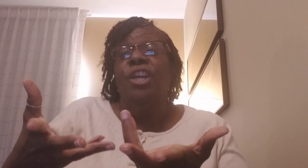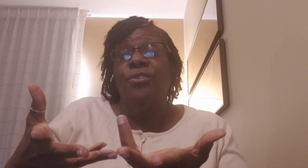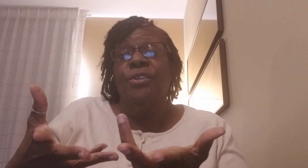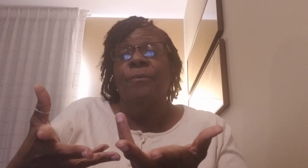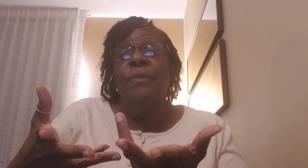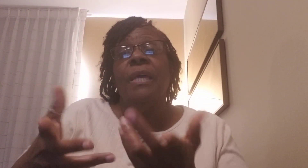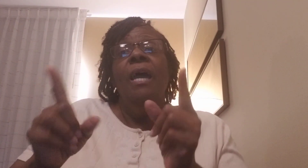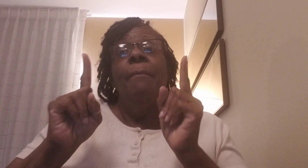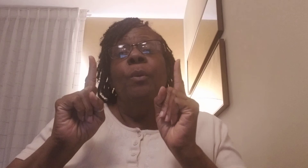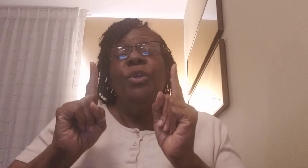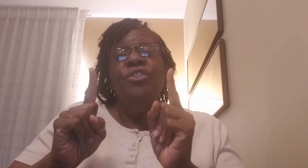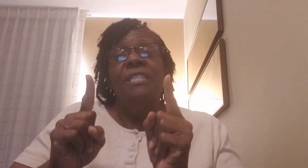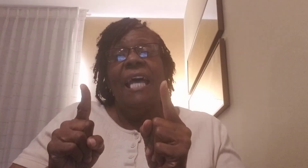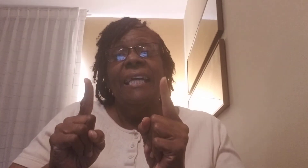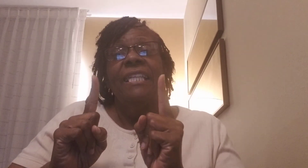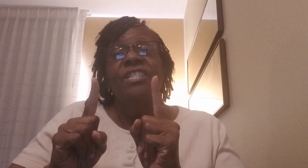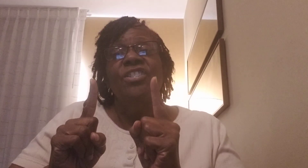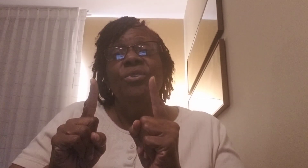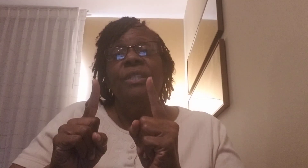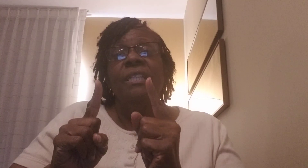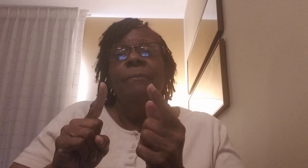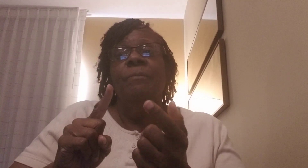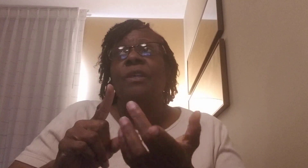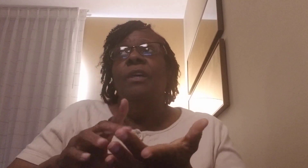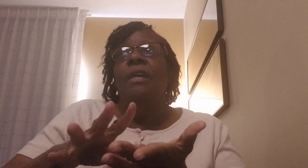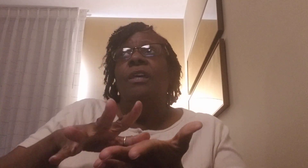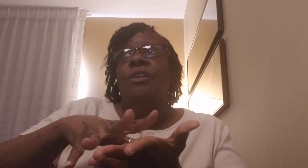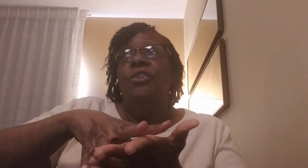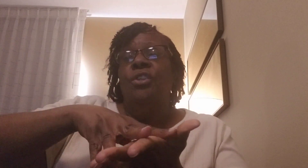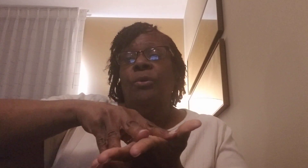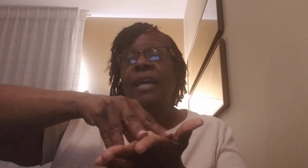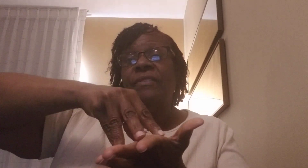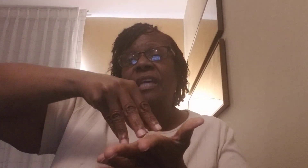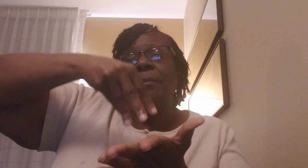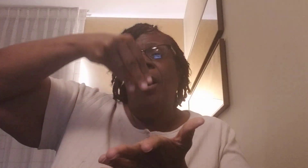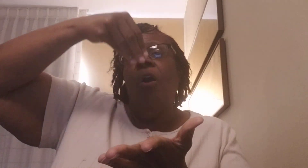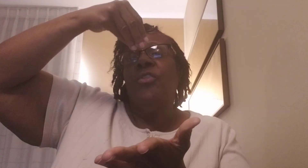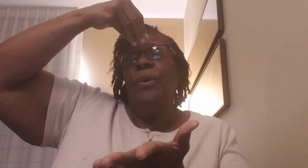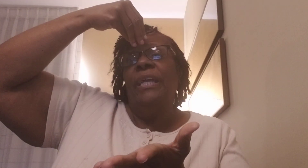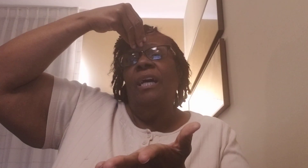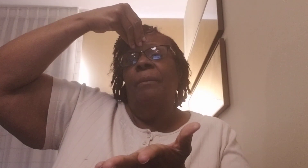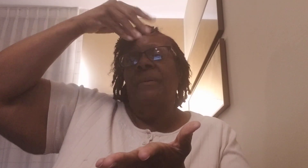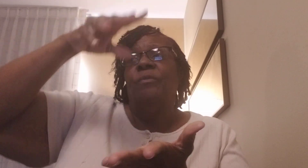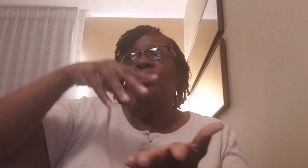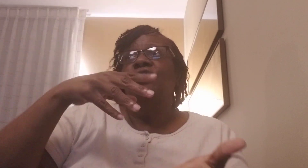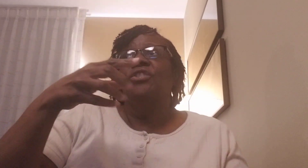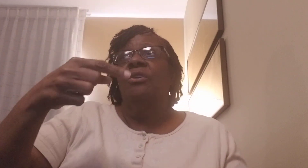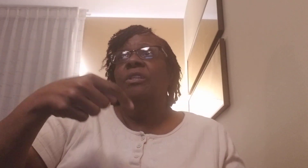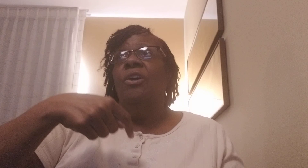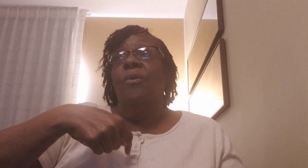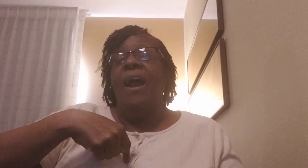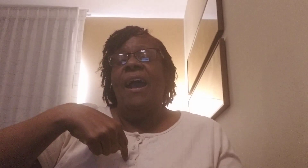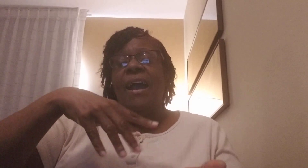learner. But when you're signing student, you don't have to come all the way up. You're just going to go,